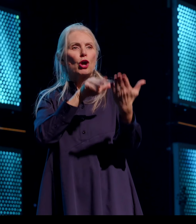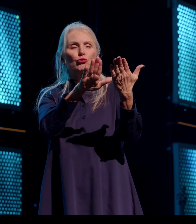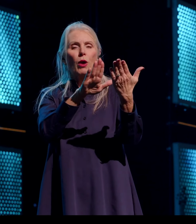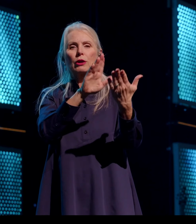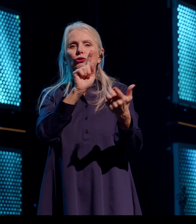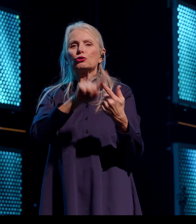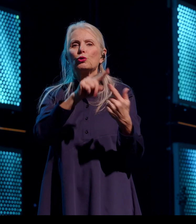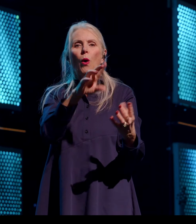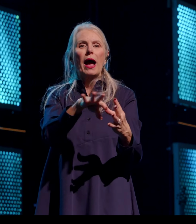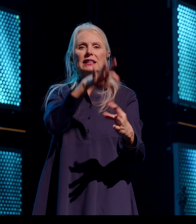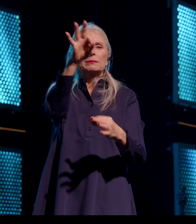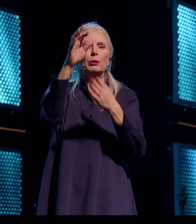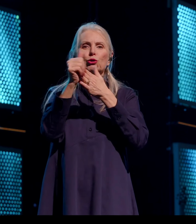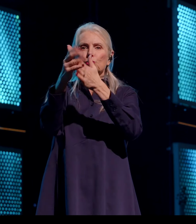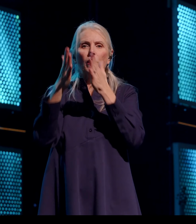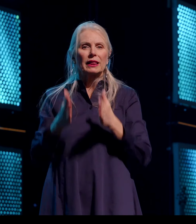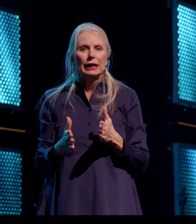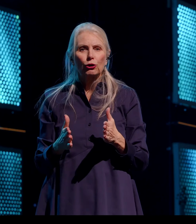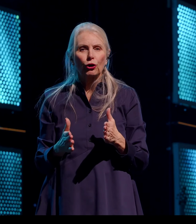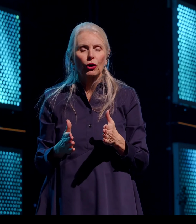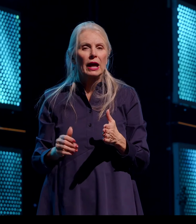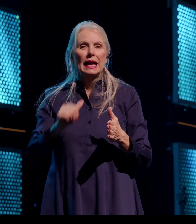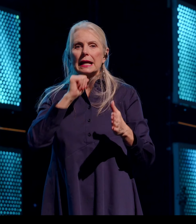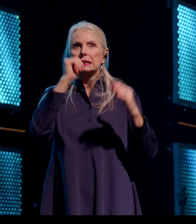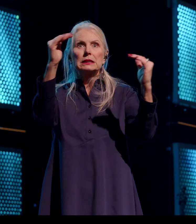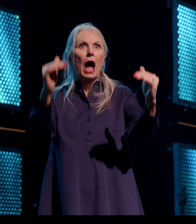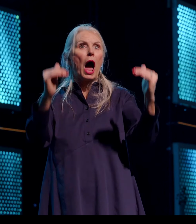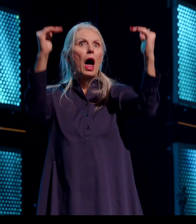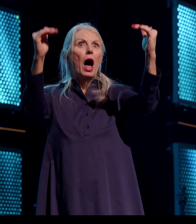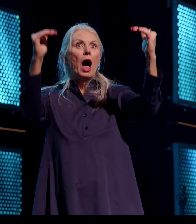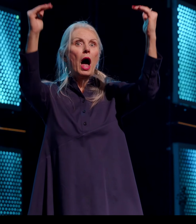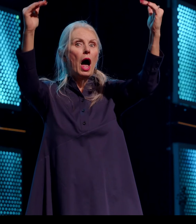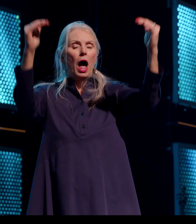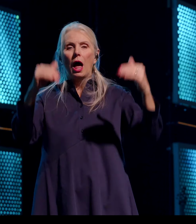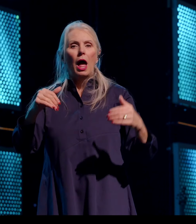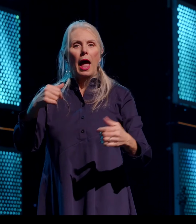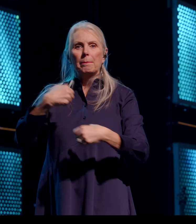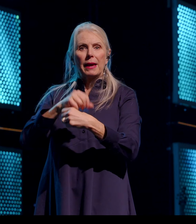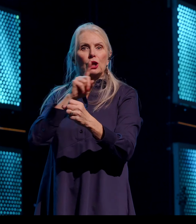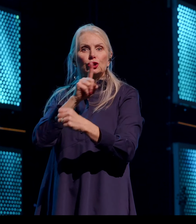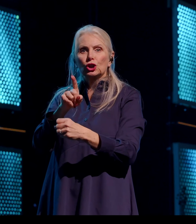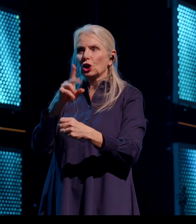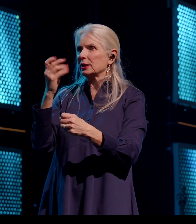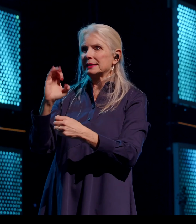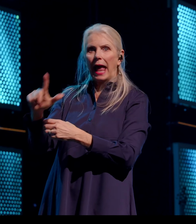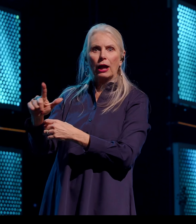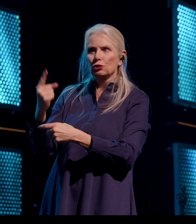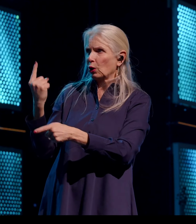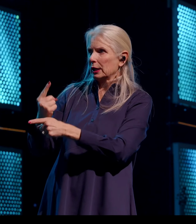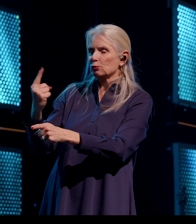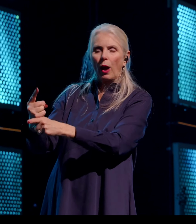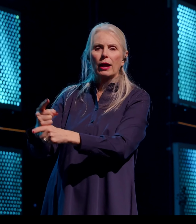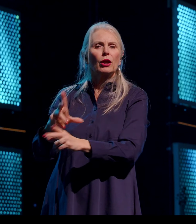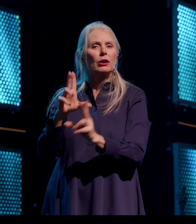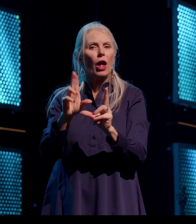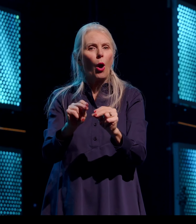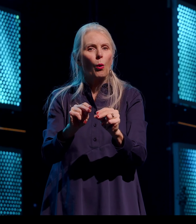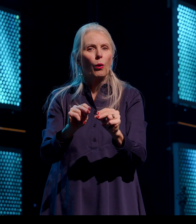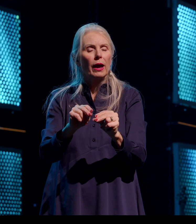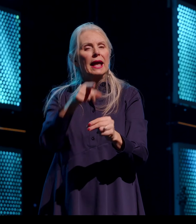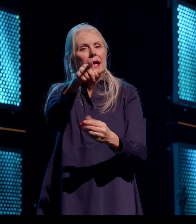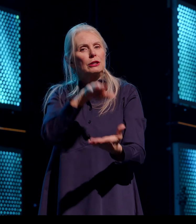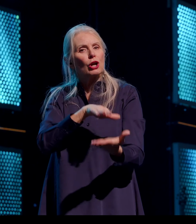spiritual leaders. The word of God's not being, well, Daniel, you better read this and make sure we're doing all right. No, as we read this, it's being addressed to you, to